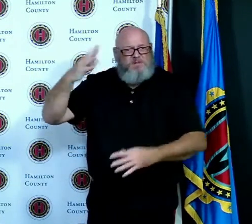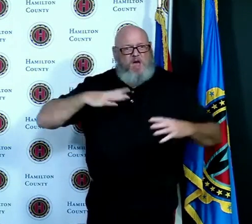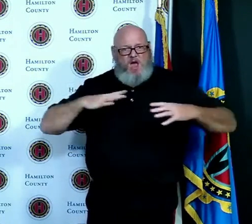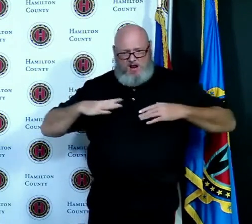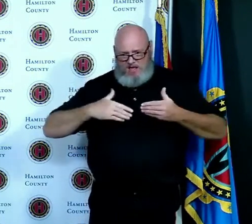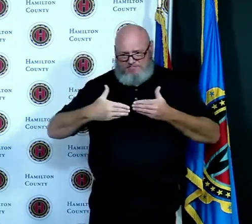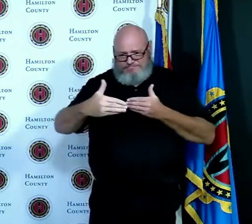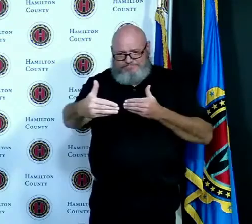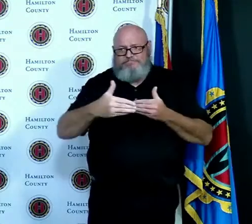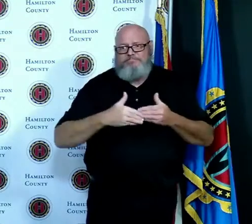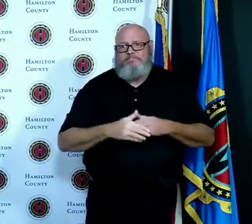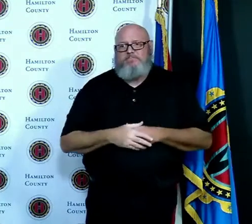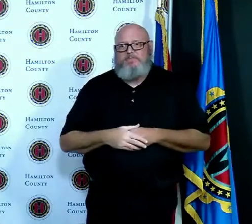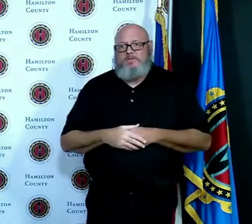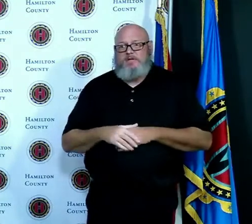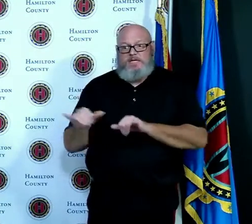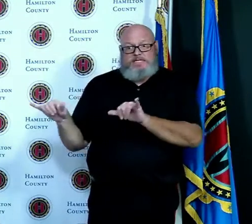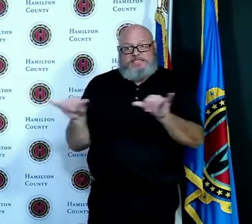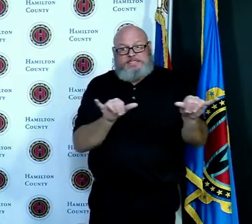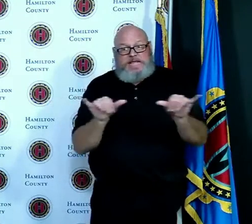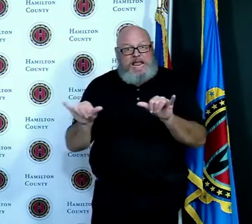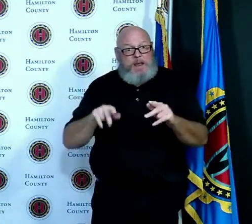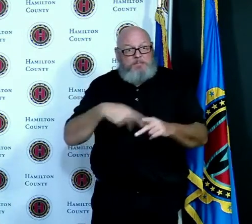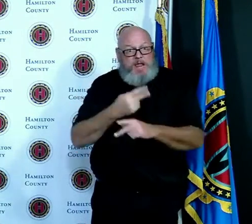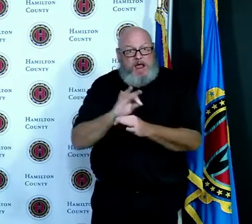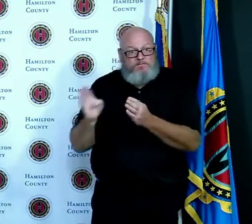holidays completely?